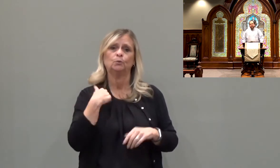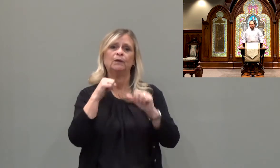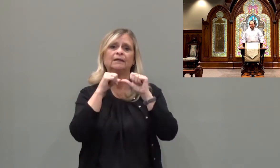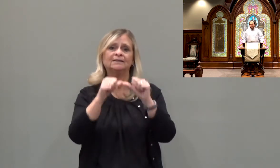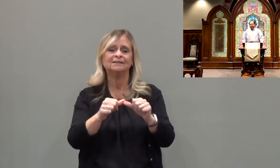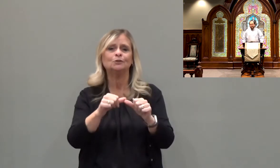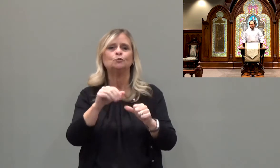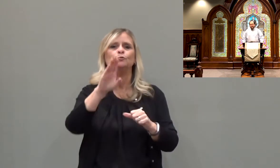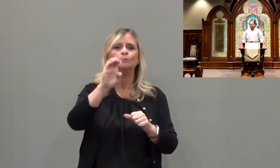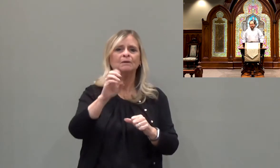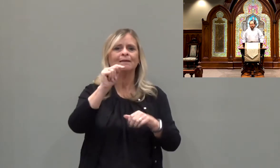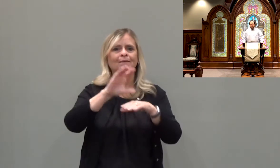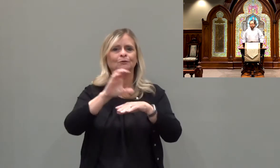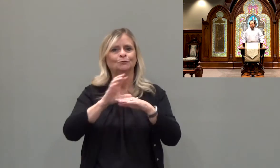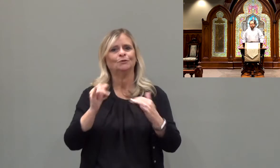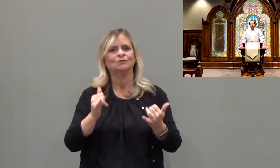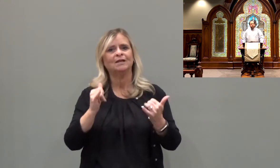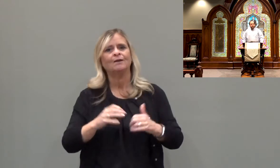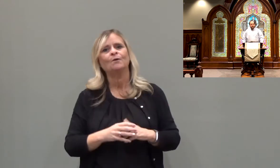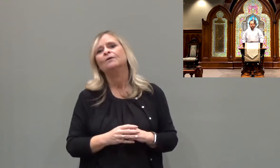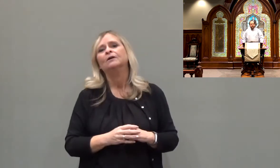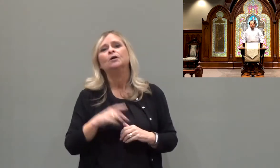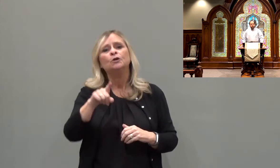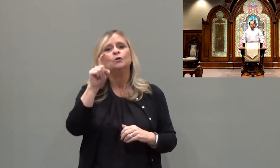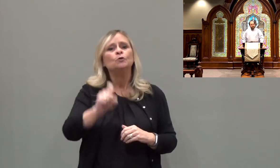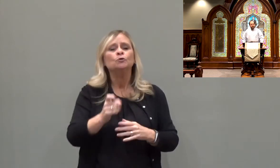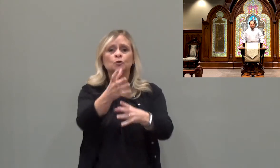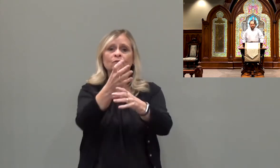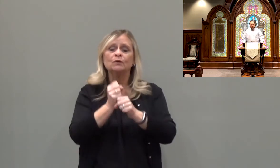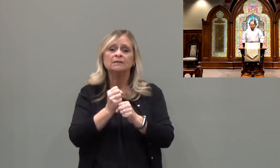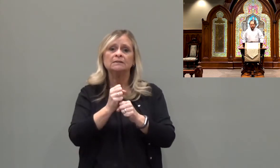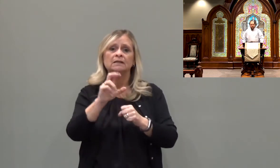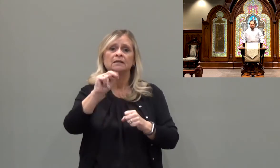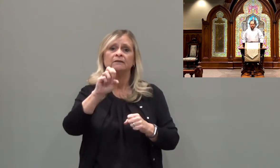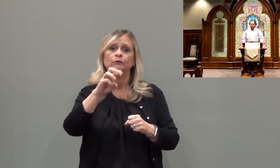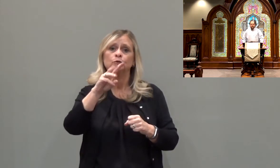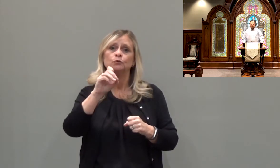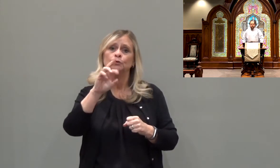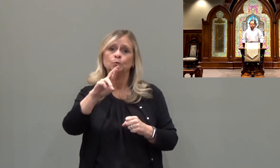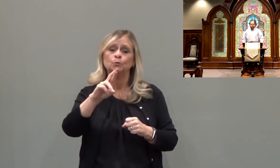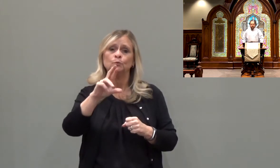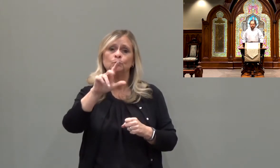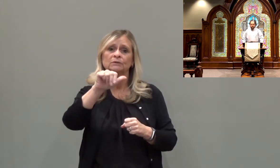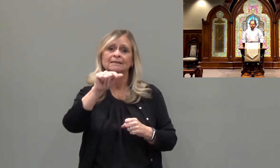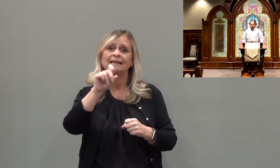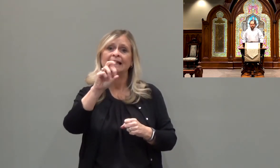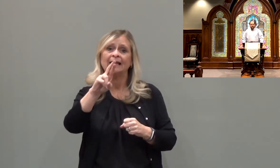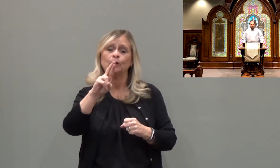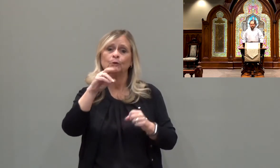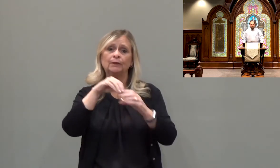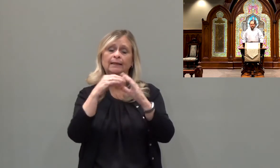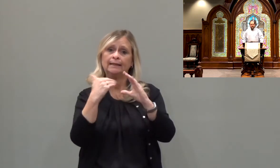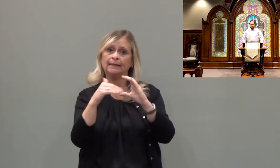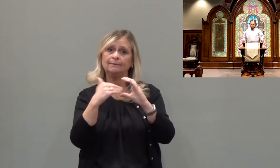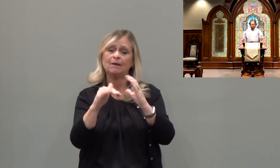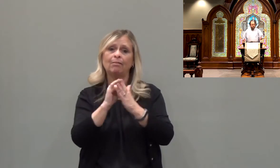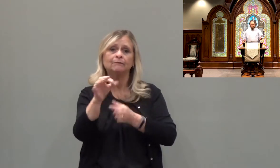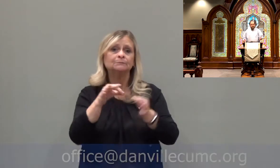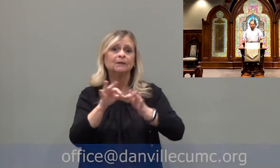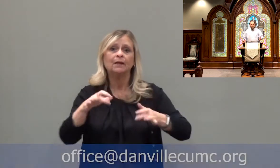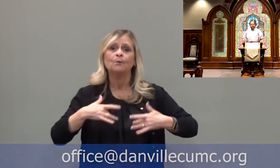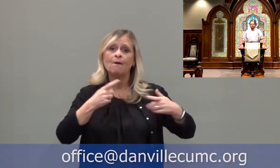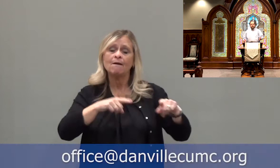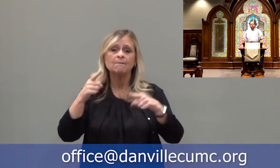the church at this time. You should have received a newsletter by email that has things going on in our church family. If you